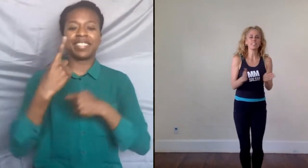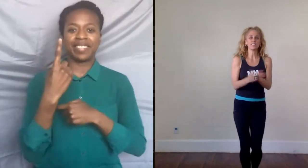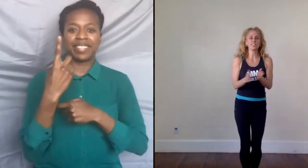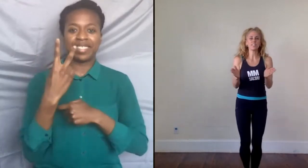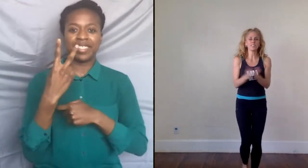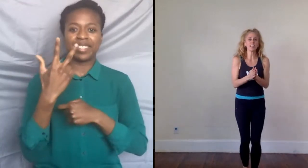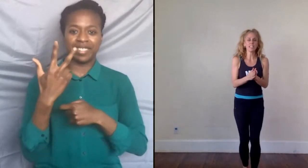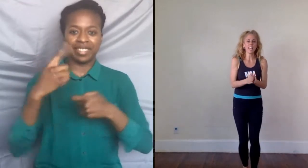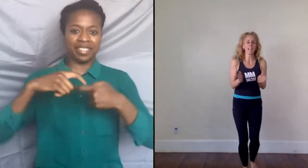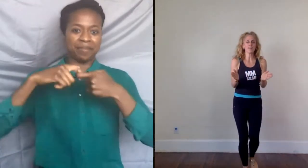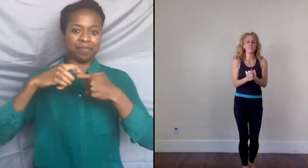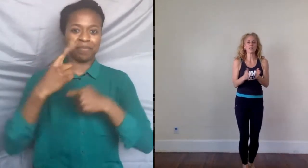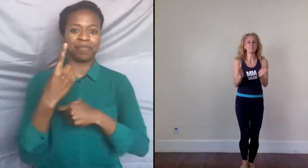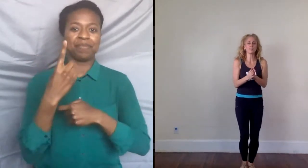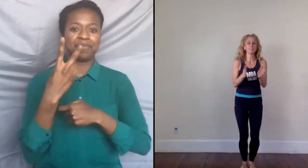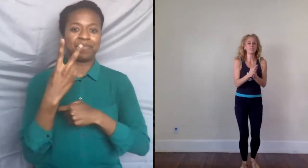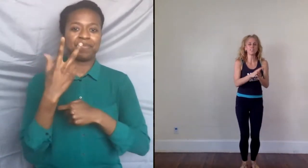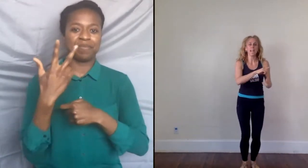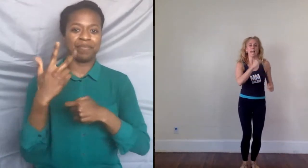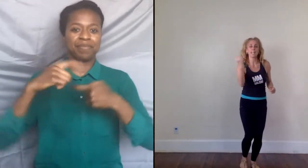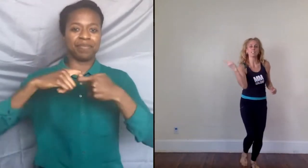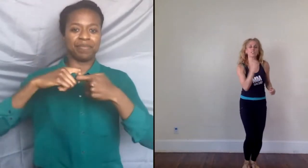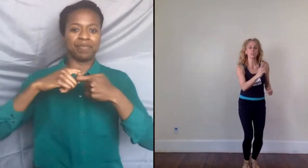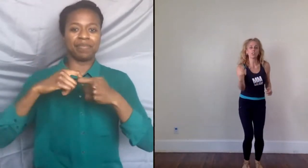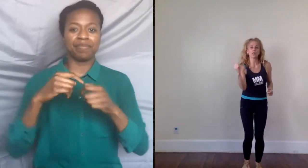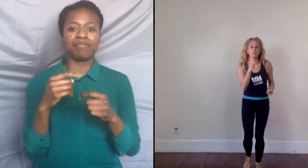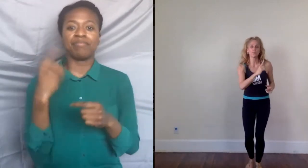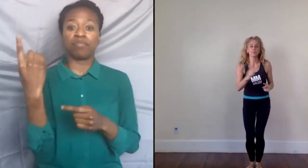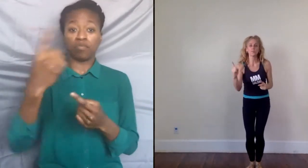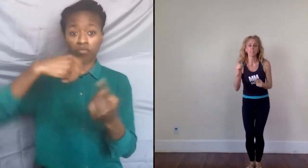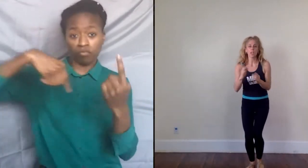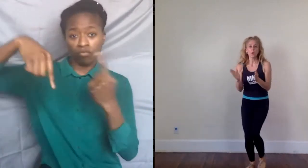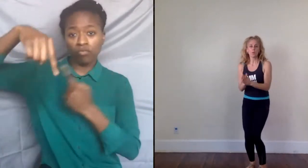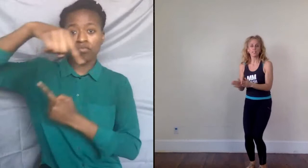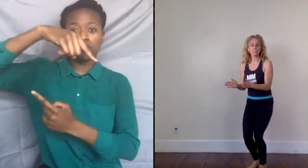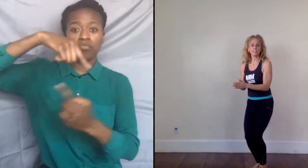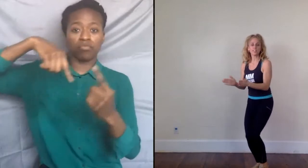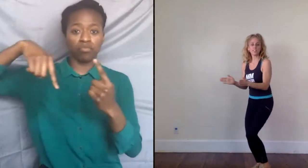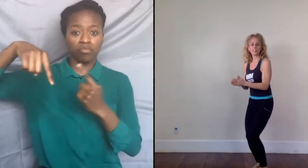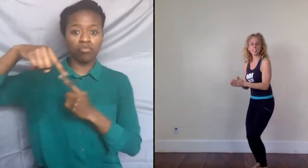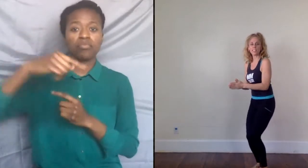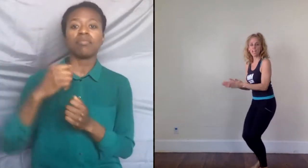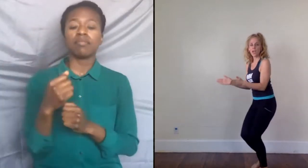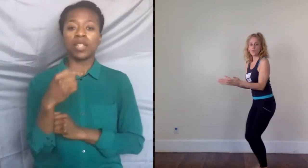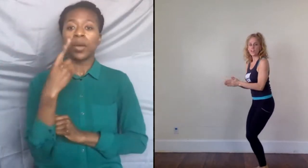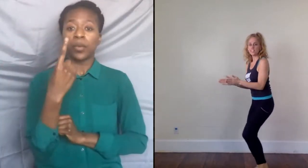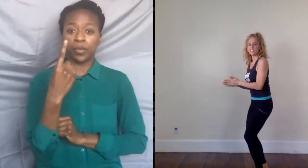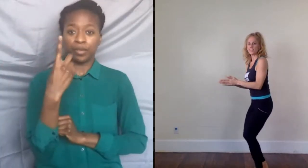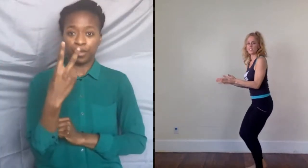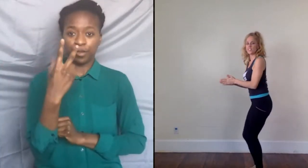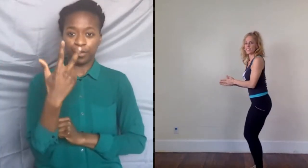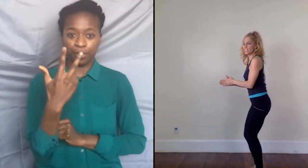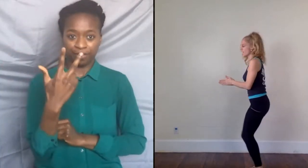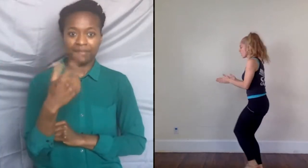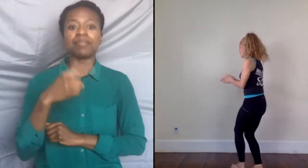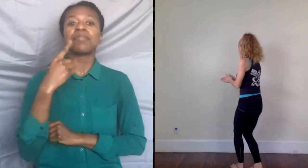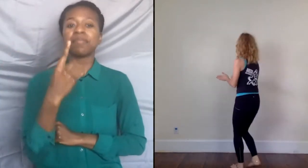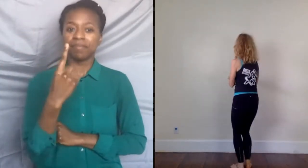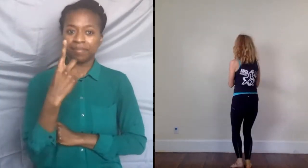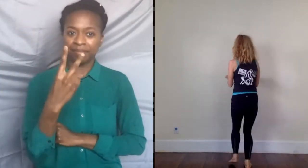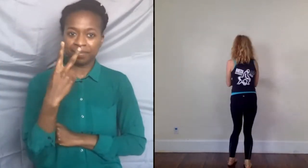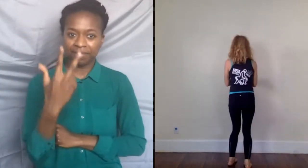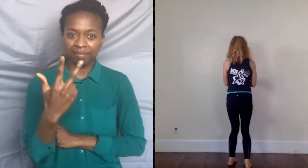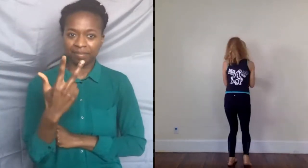And 1, 2, 3. And 1, 2, 3. And a circle. 1, 2, 3. 1, 2, 3.